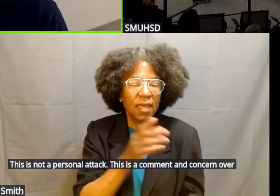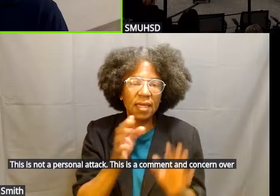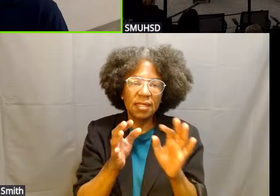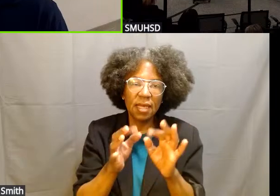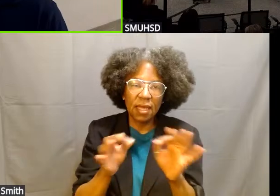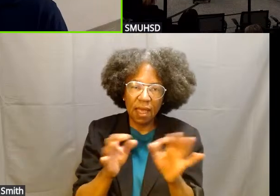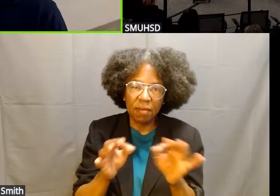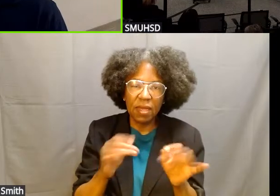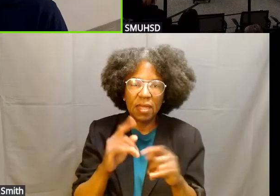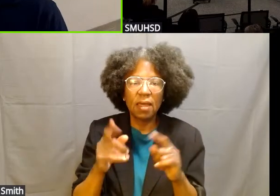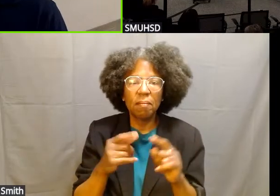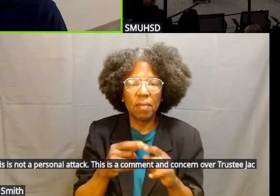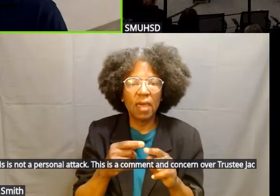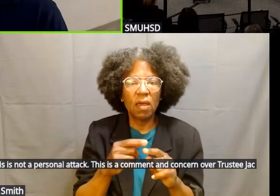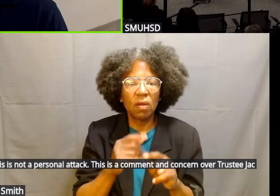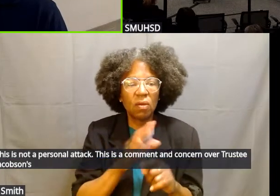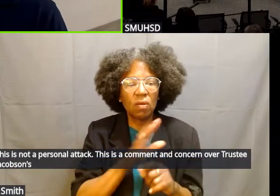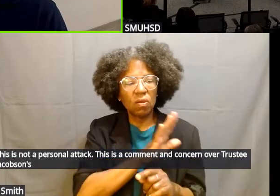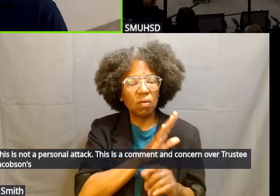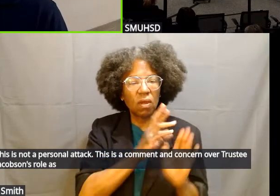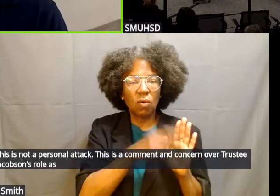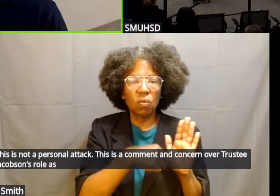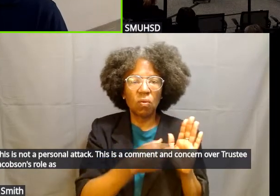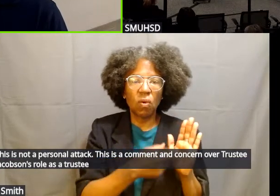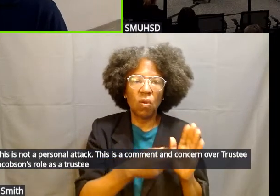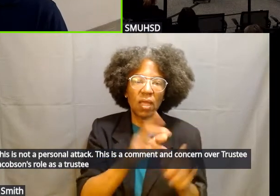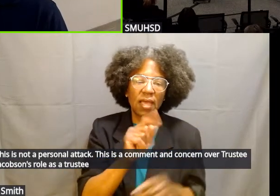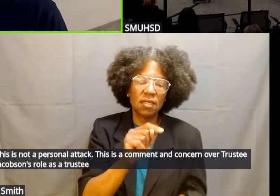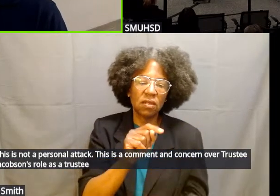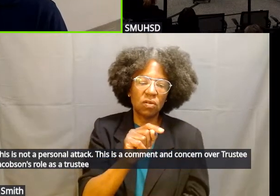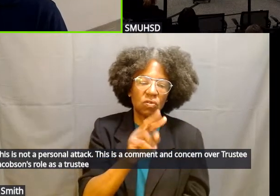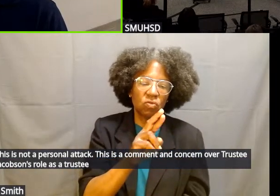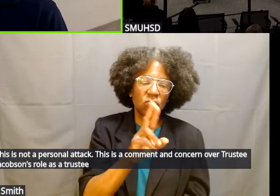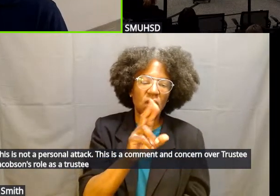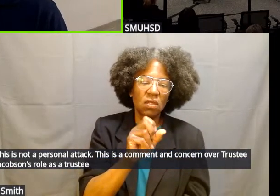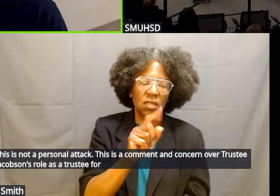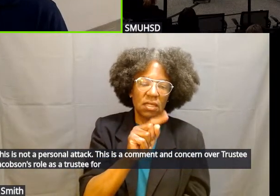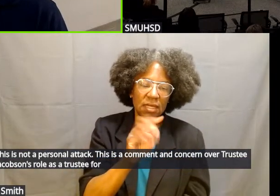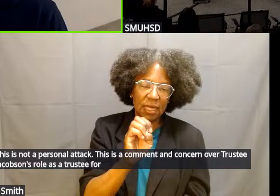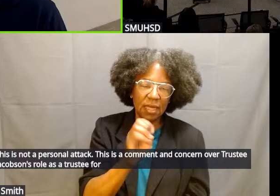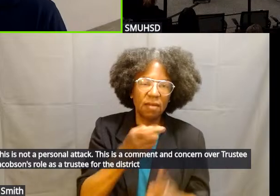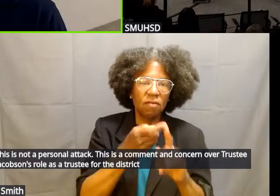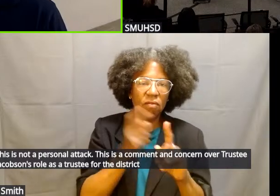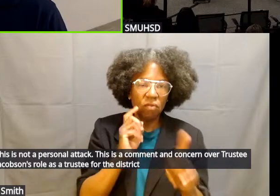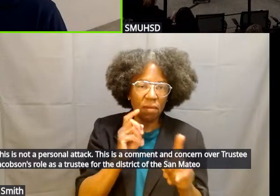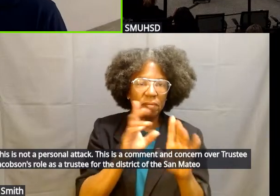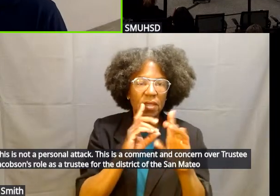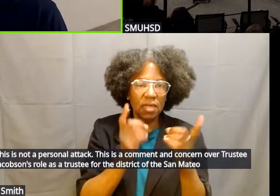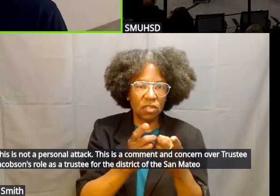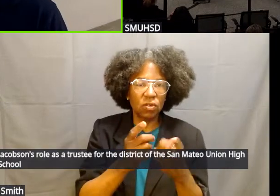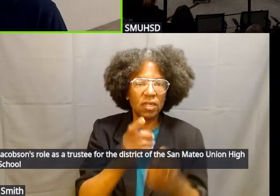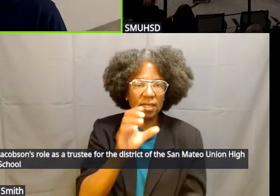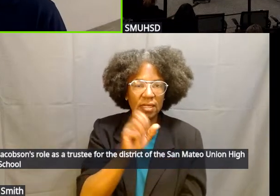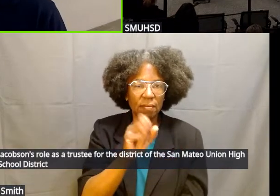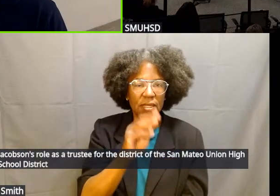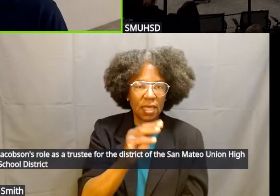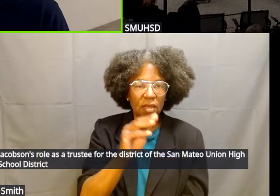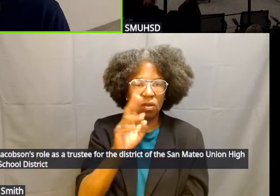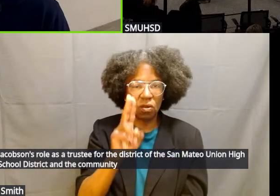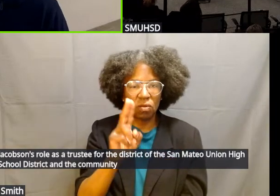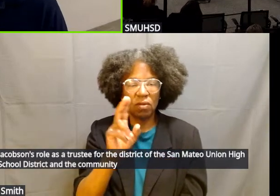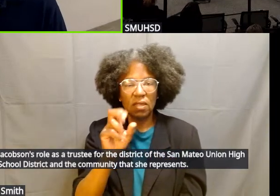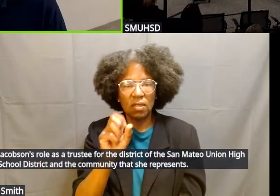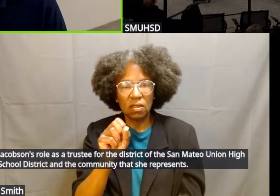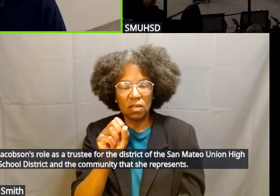Trustee Jacobson's role as a trustee for the district of the San Mateo Union High School District and the community that she